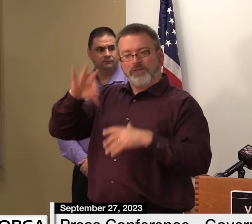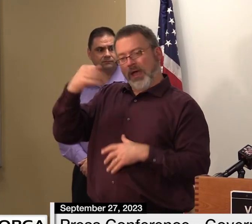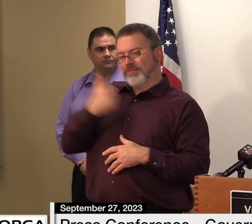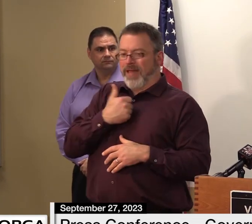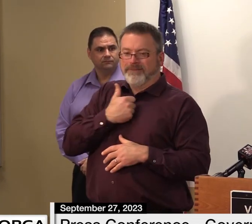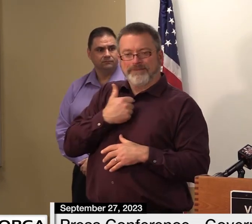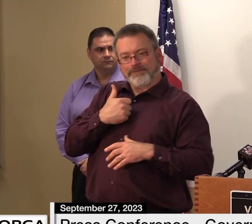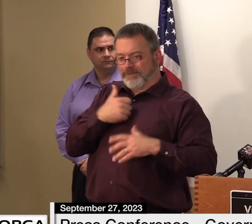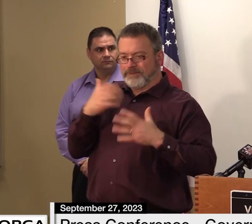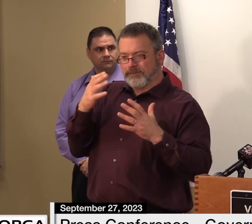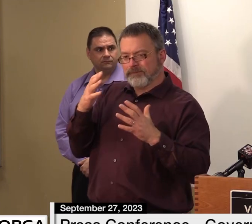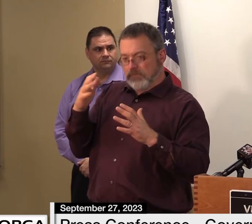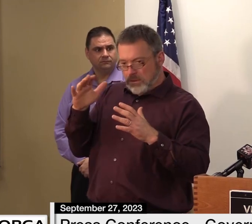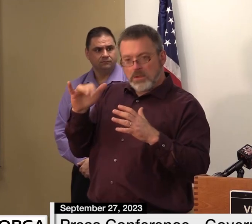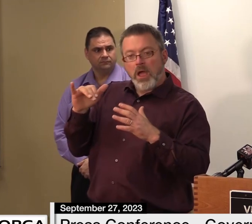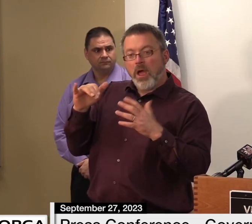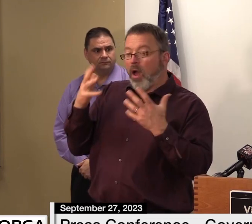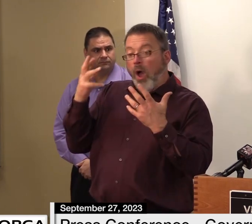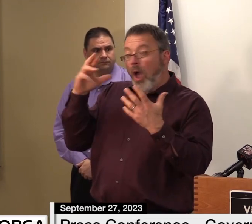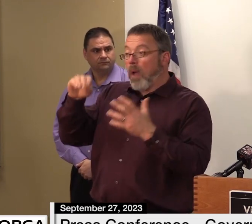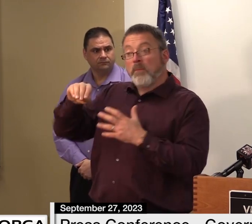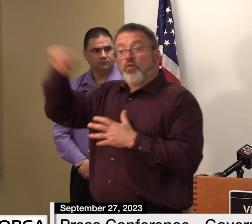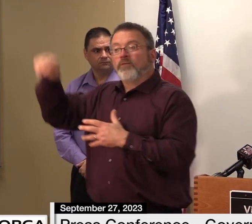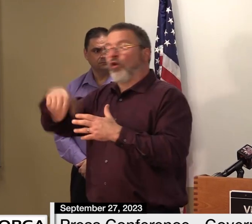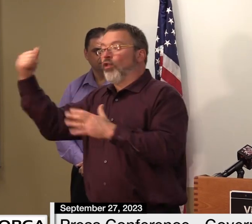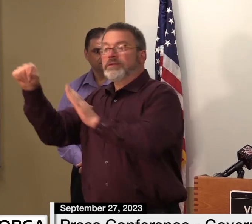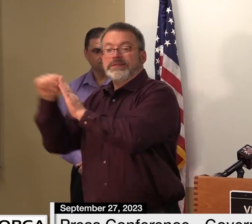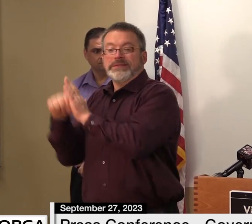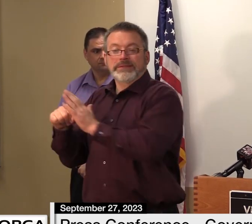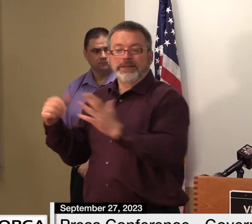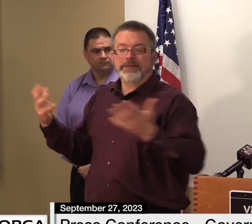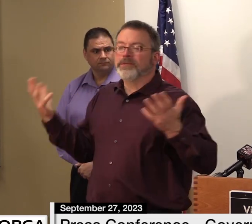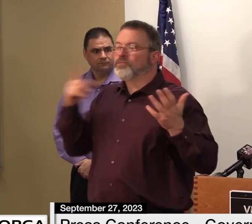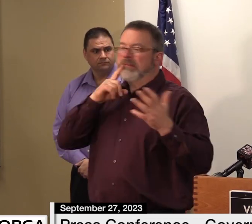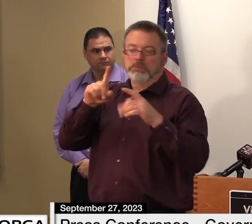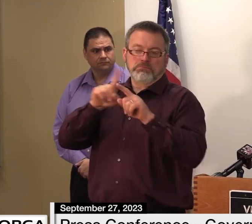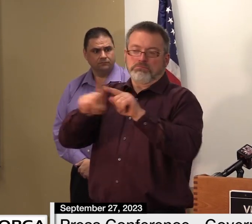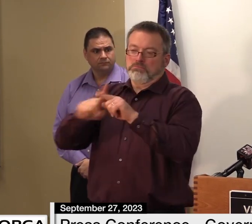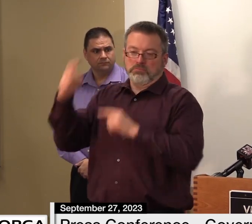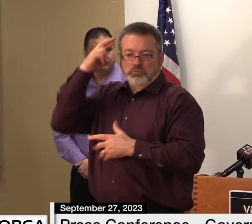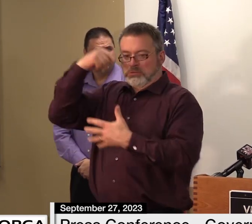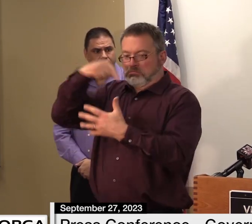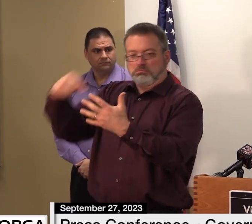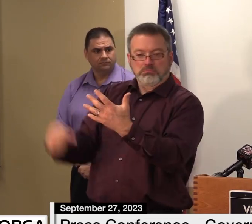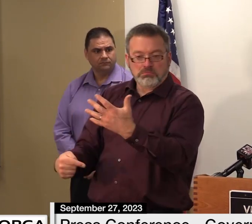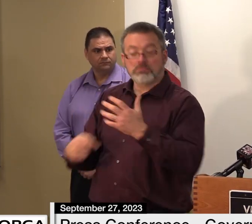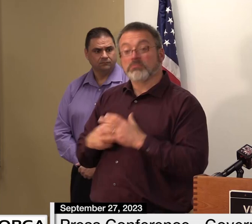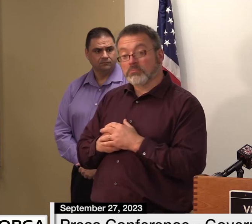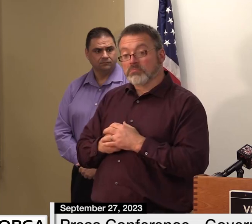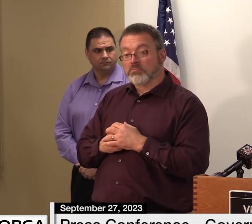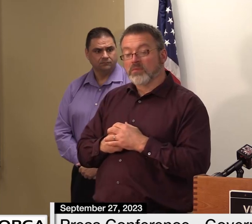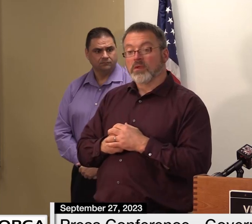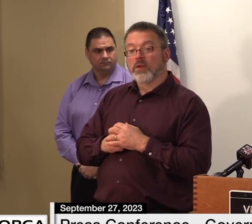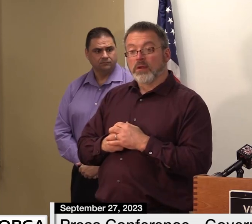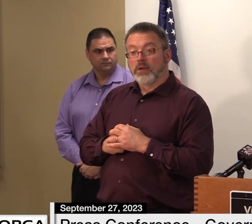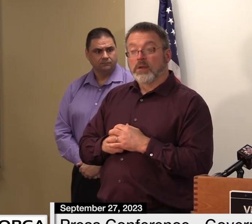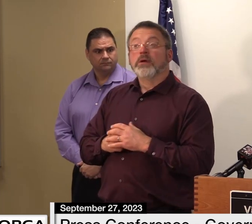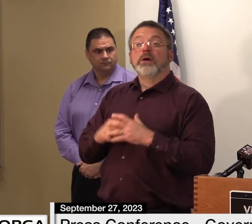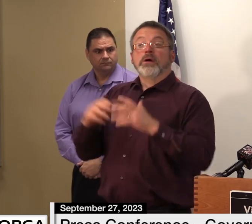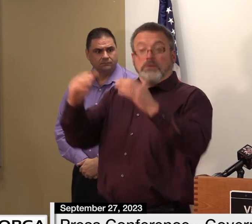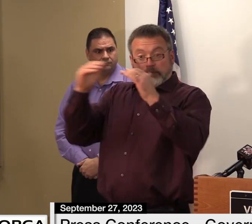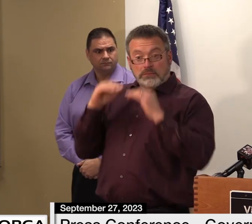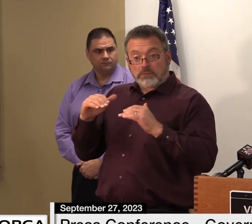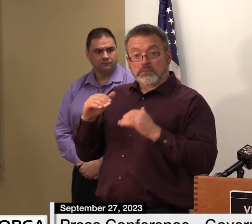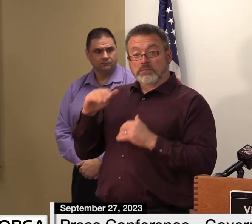a life choice to go somewhere else. So they provide feedback. And then beyond that, of the 200 and some odd